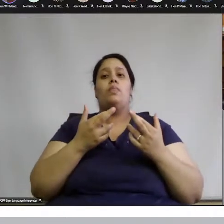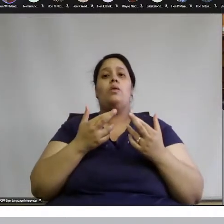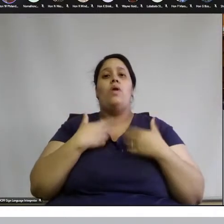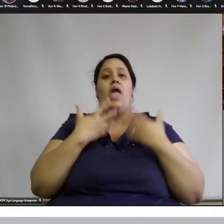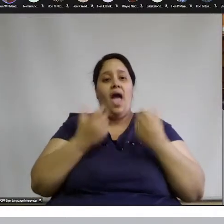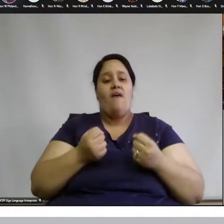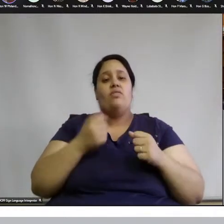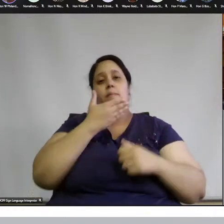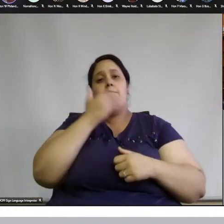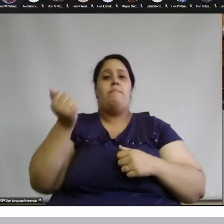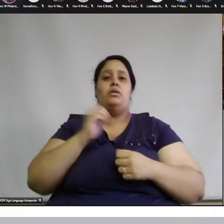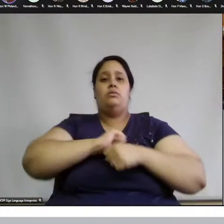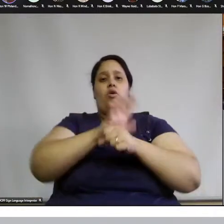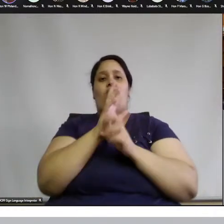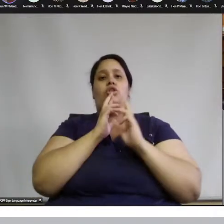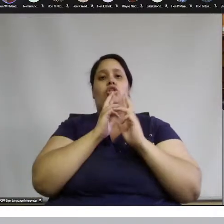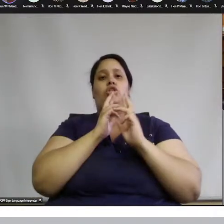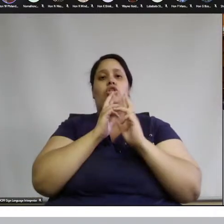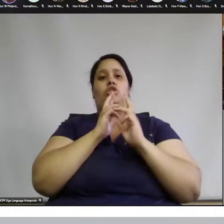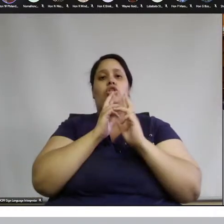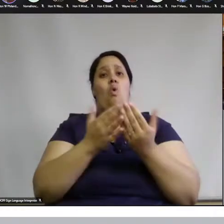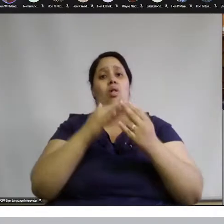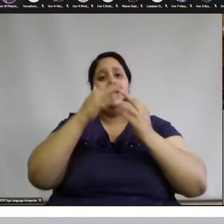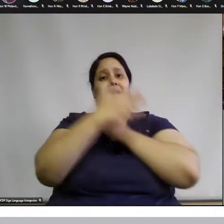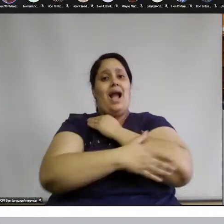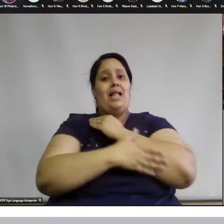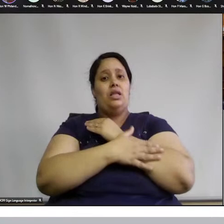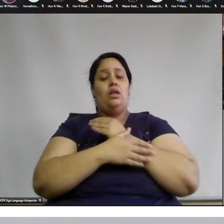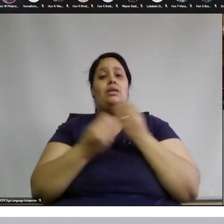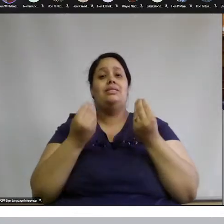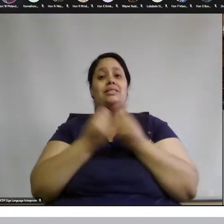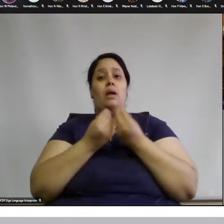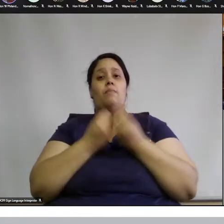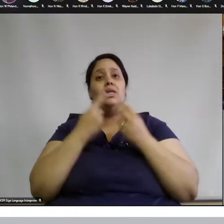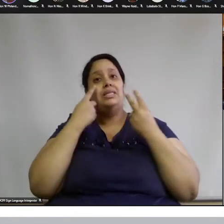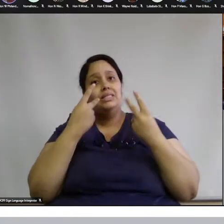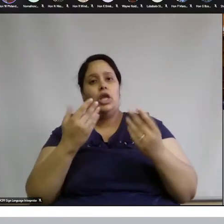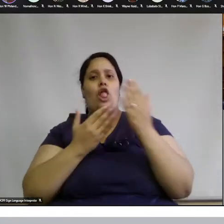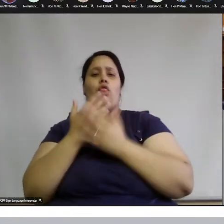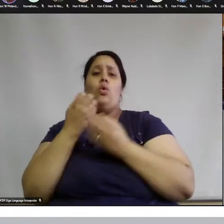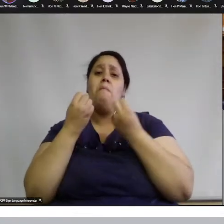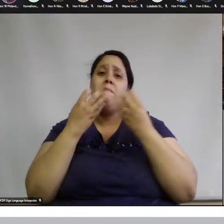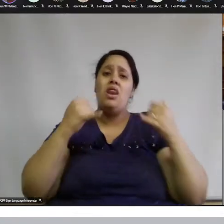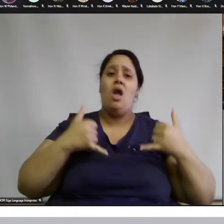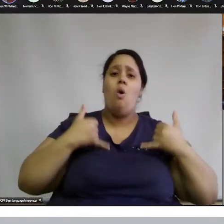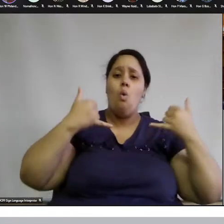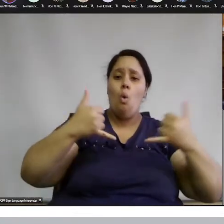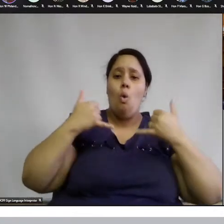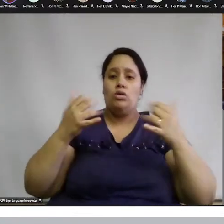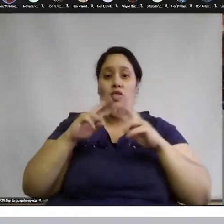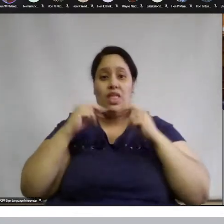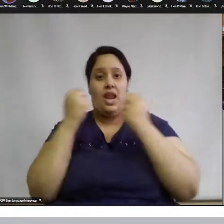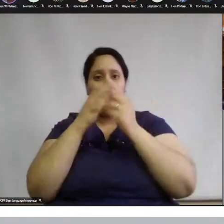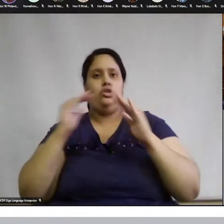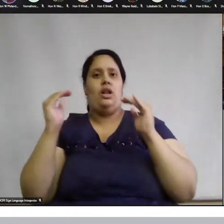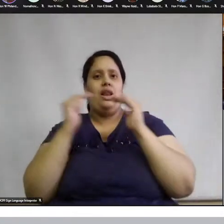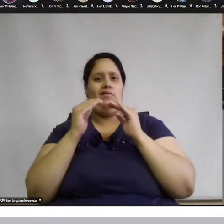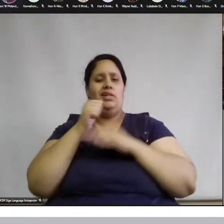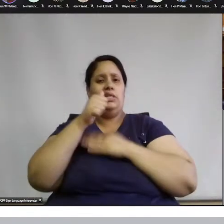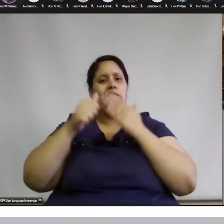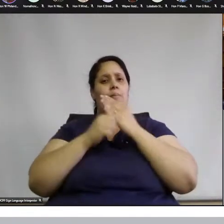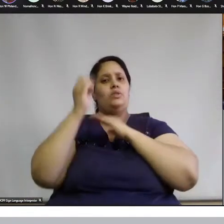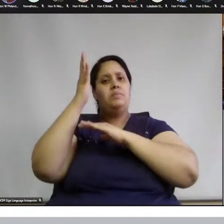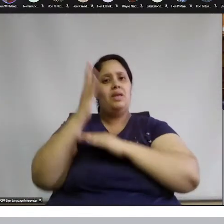in the entire country, something recognized through various awards and metrics on a national level. Deputy Speaker,